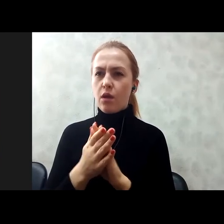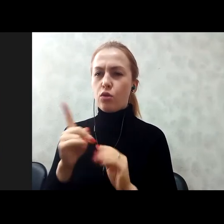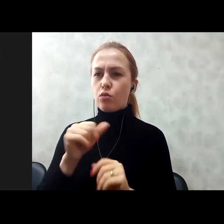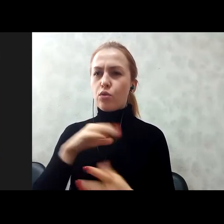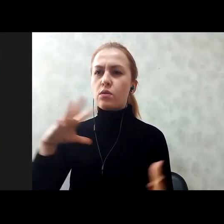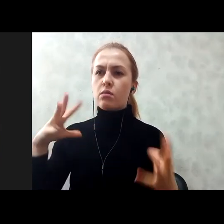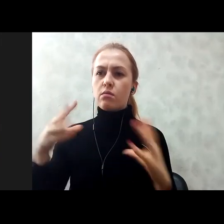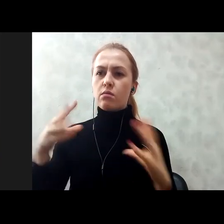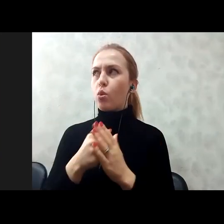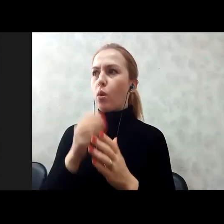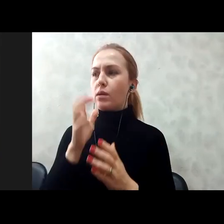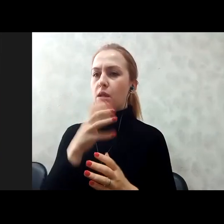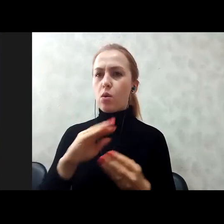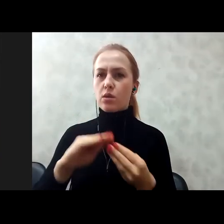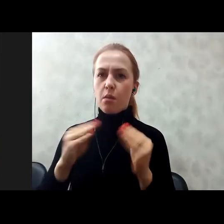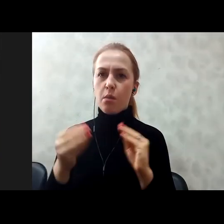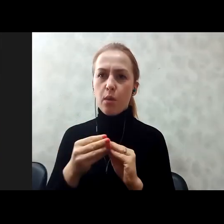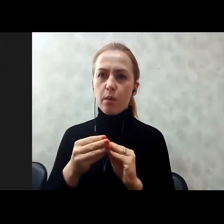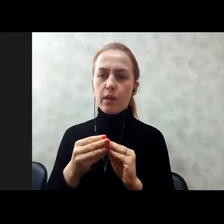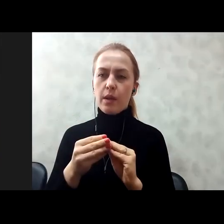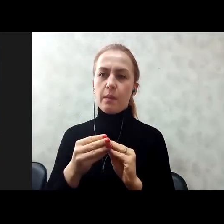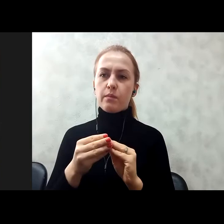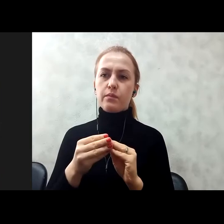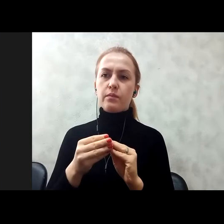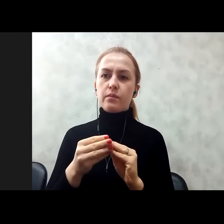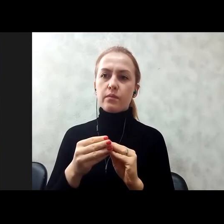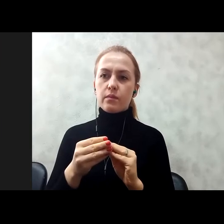actually abide by the law